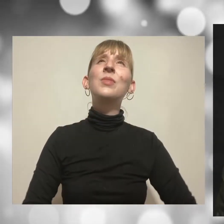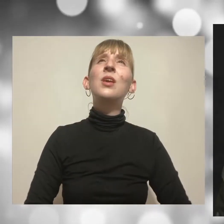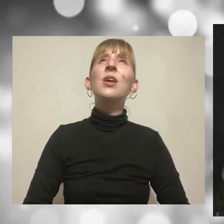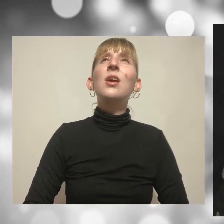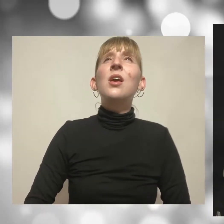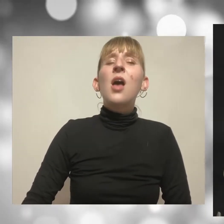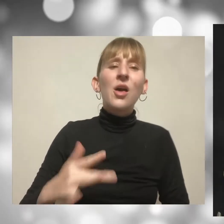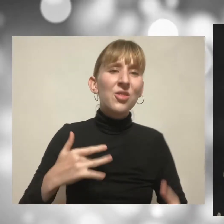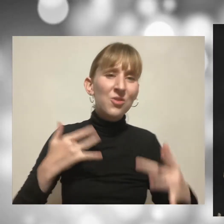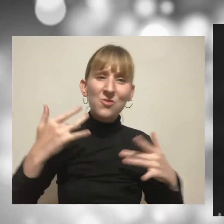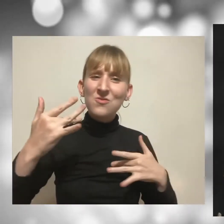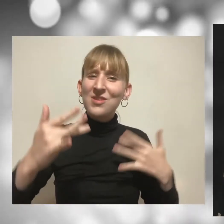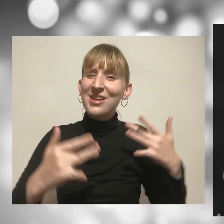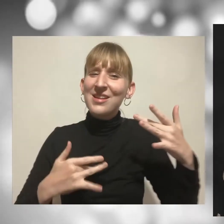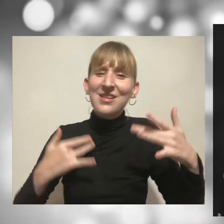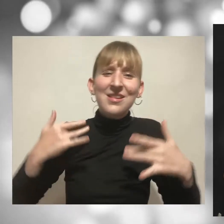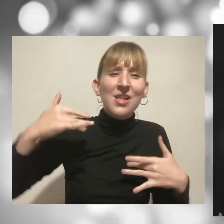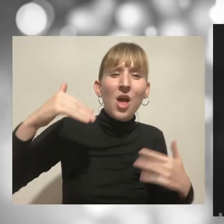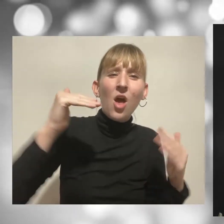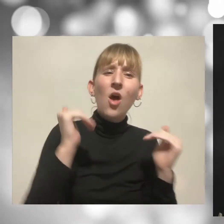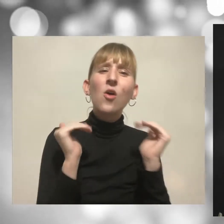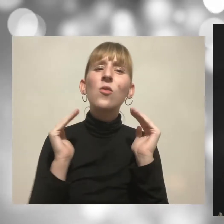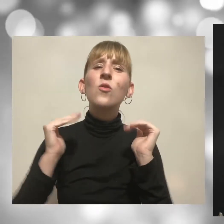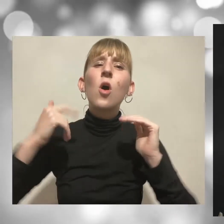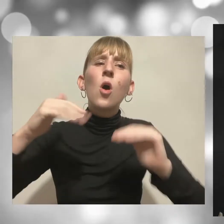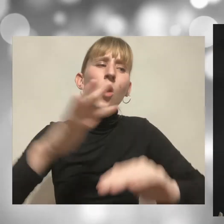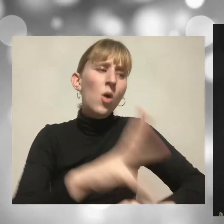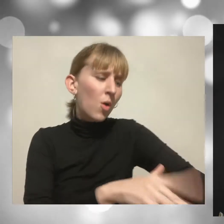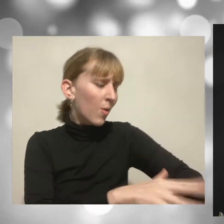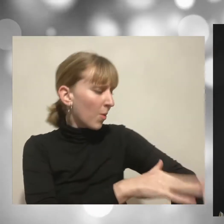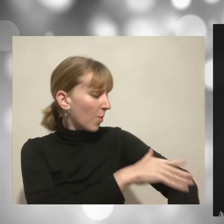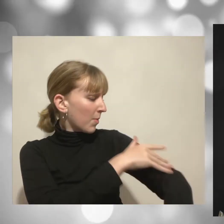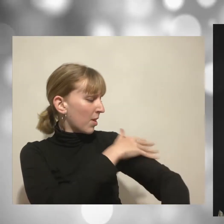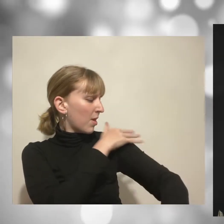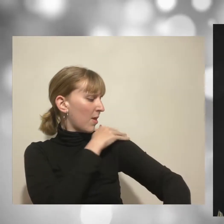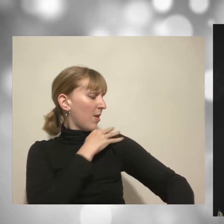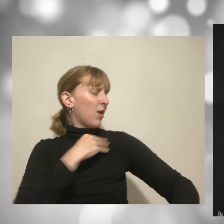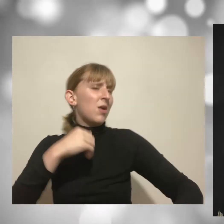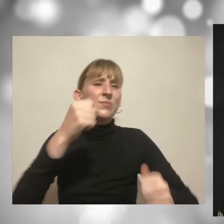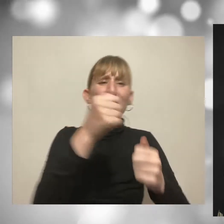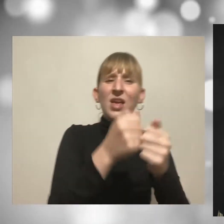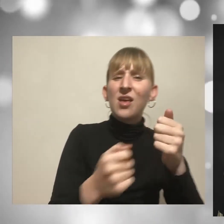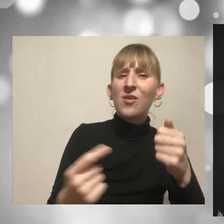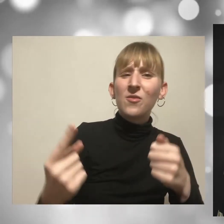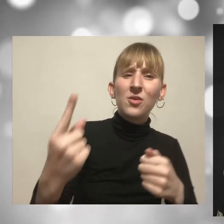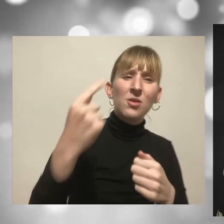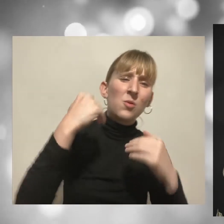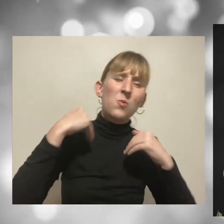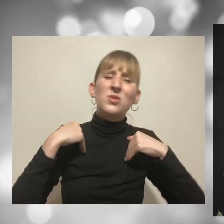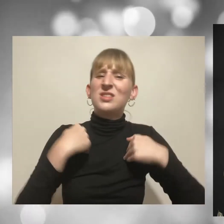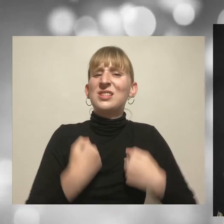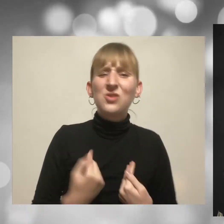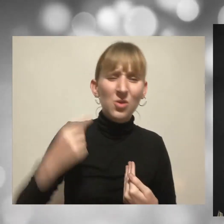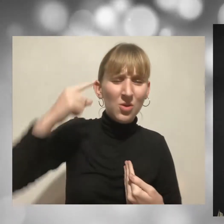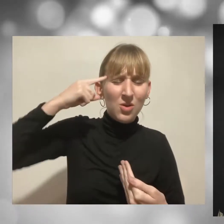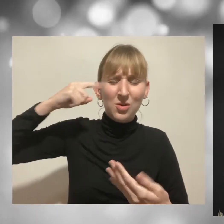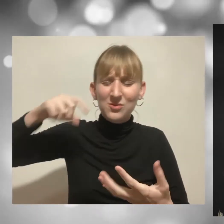A thrill of hope, the weary world